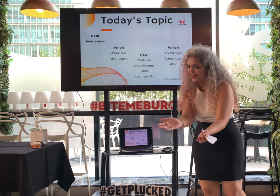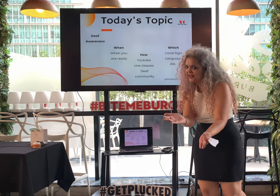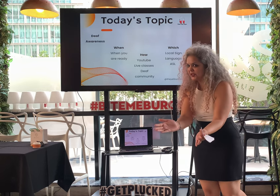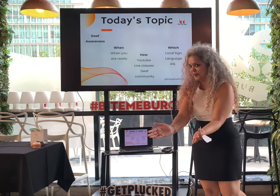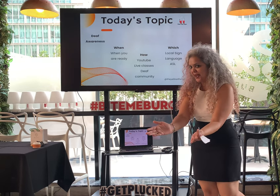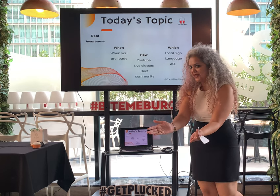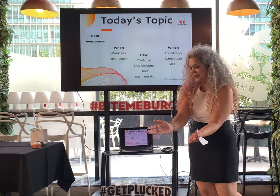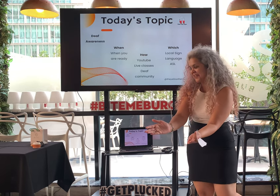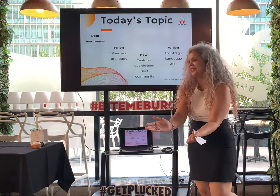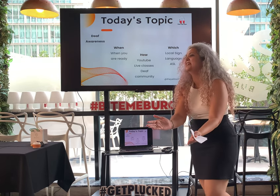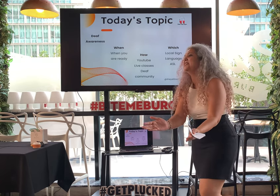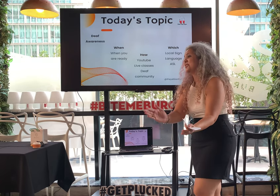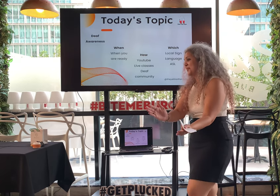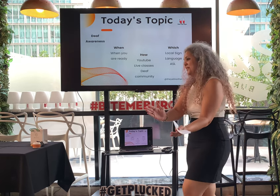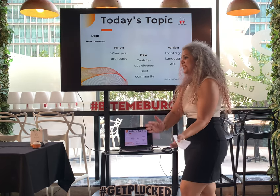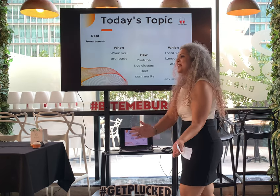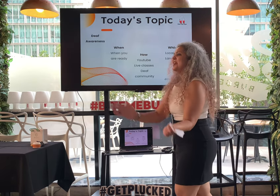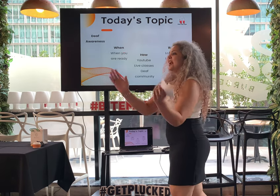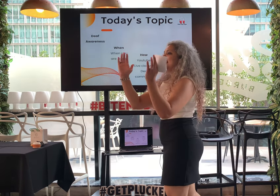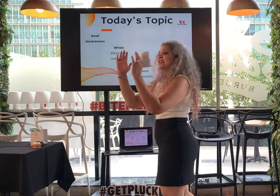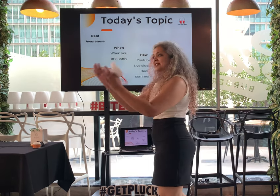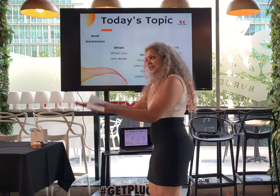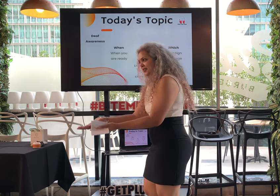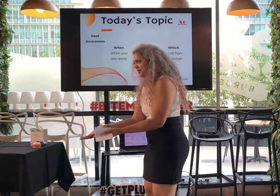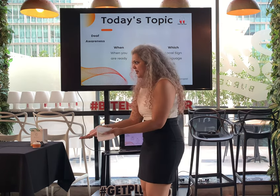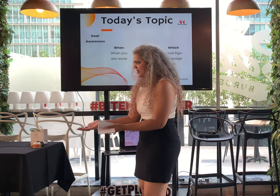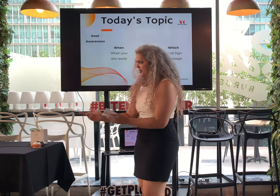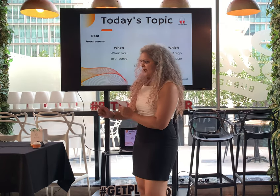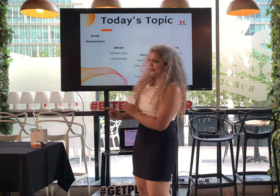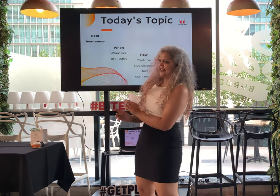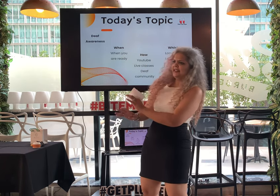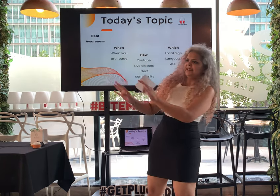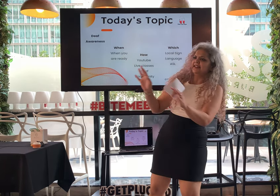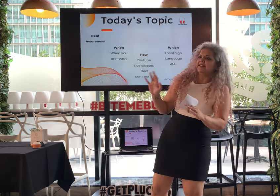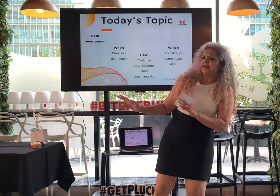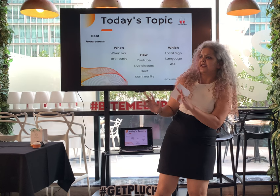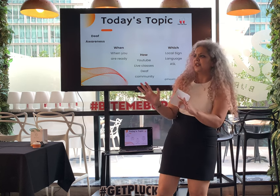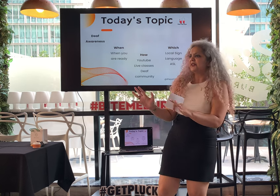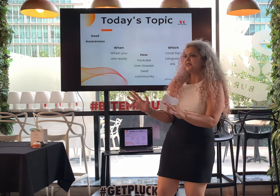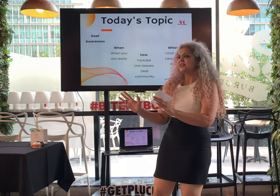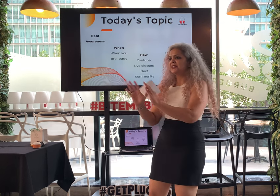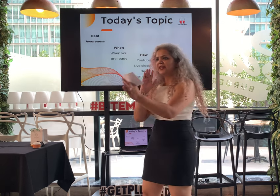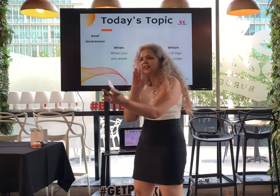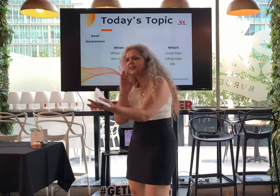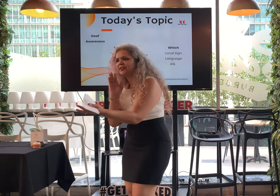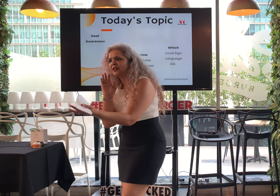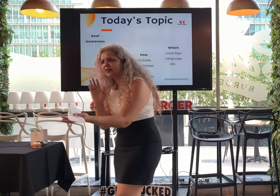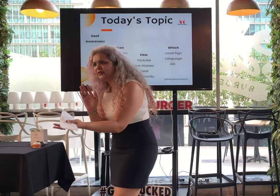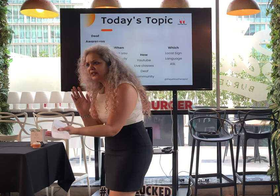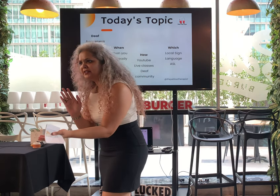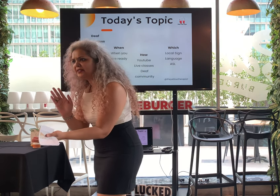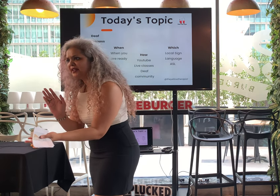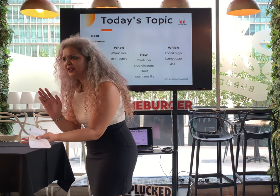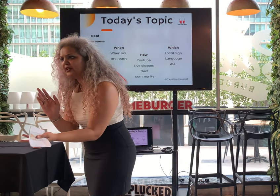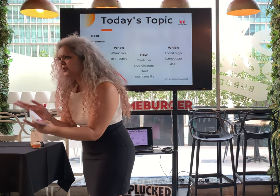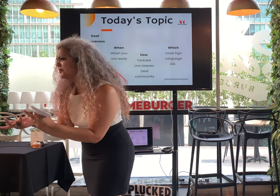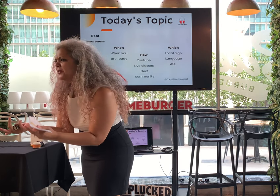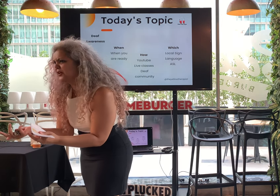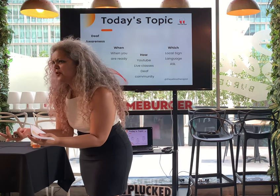So? we So then there is. Indian sign language. Then there is African sign language. Where pena is?